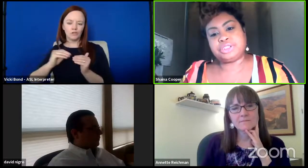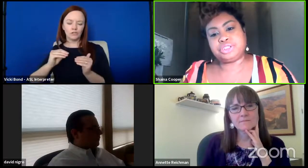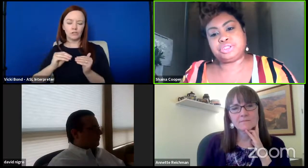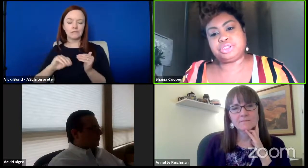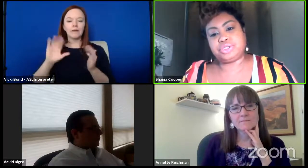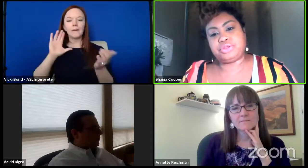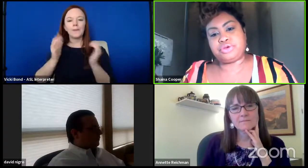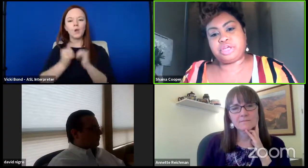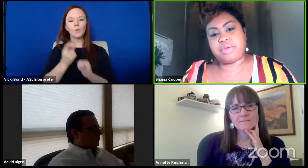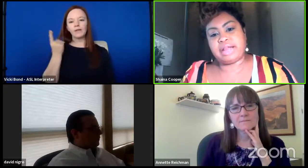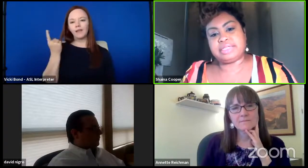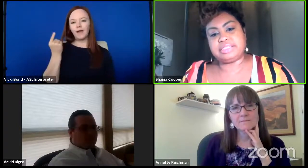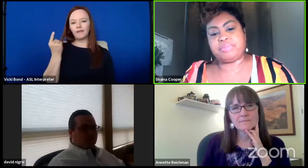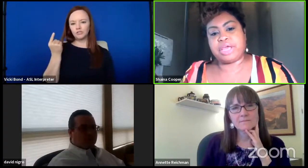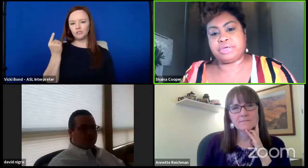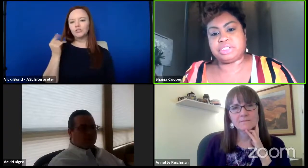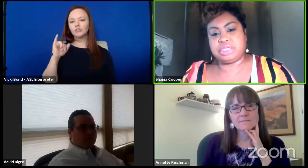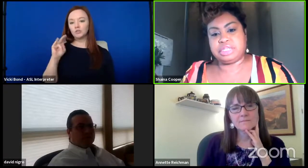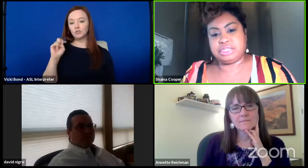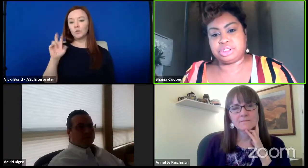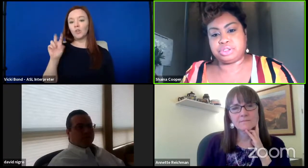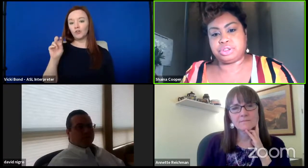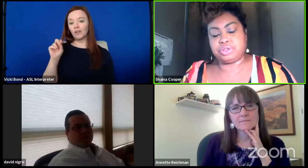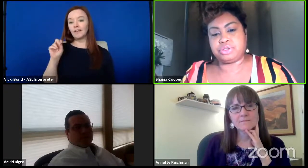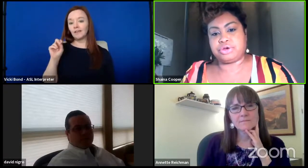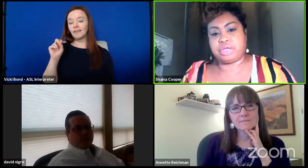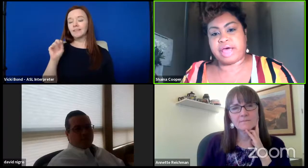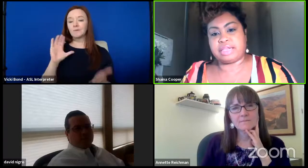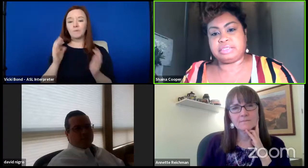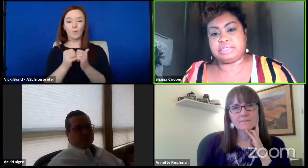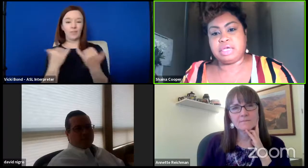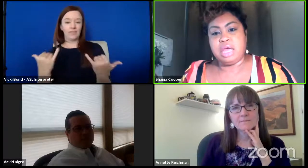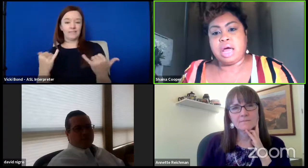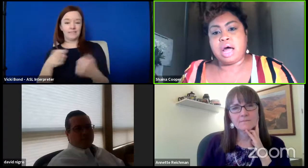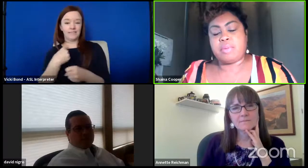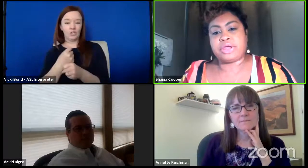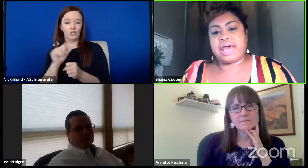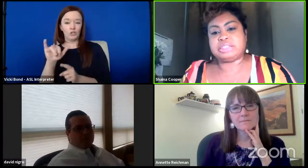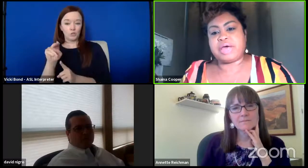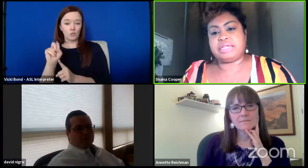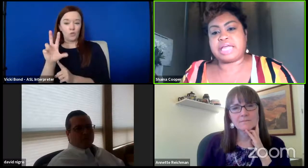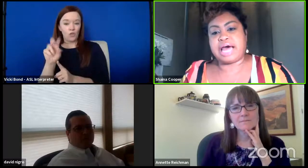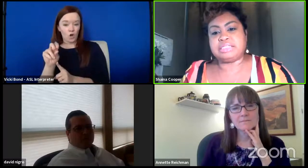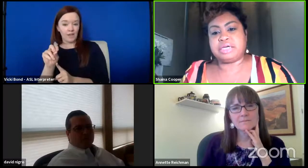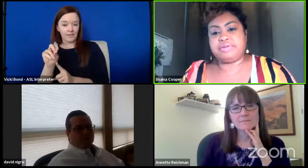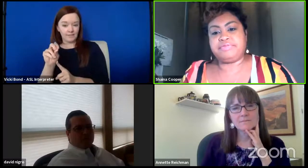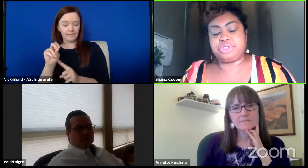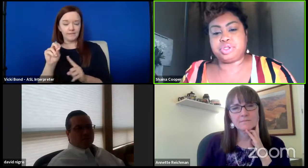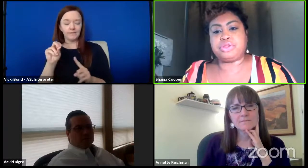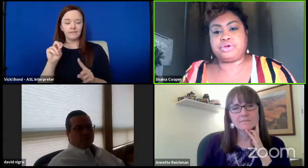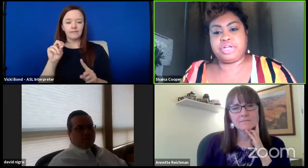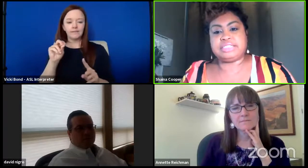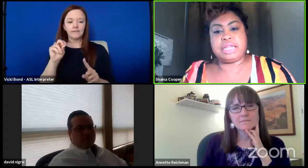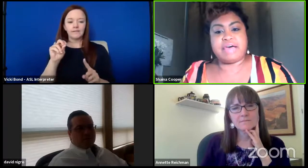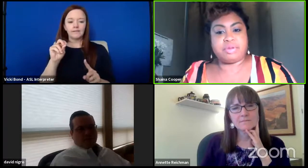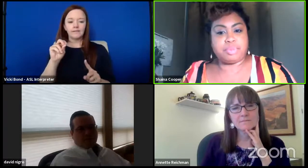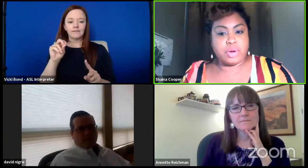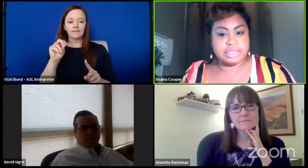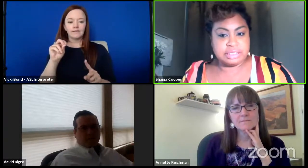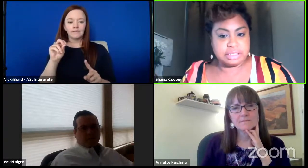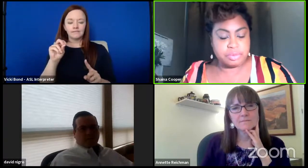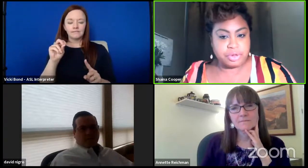look at last year's June 30 balance compared to this year's June 30 balance. Our cash balance as of June 30